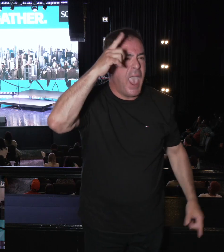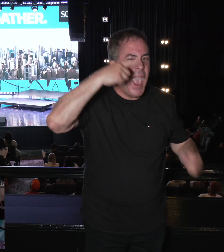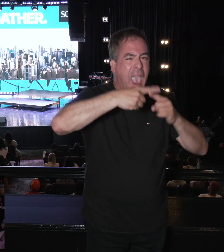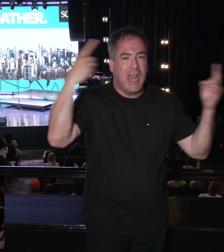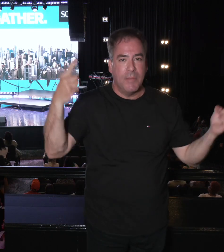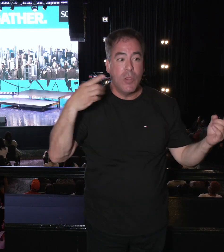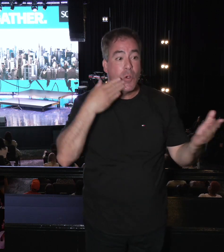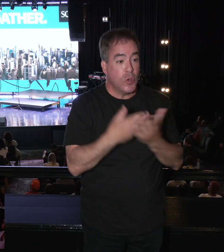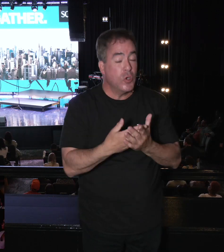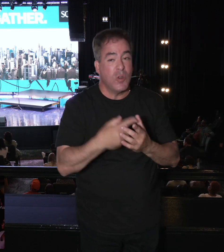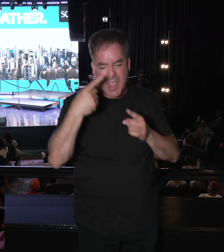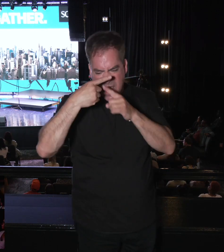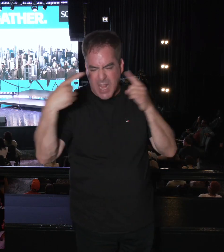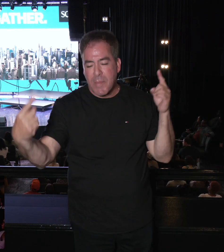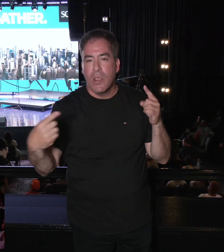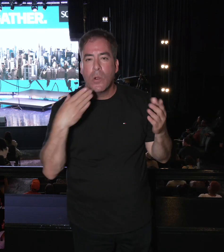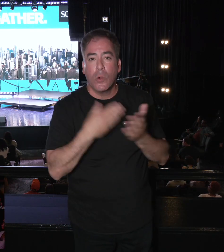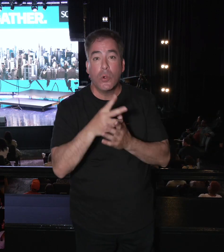So,